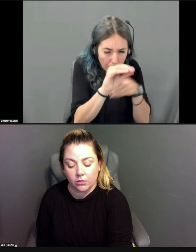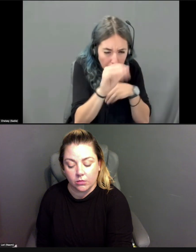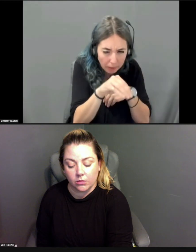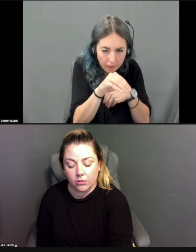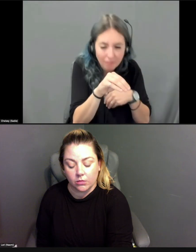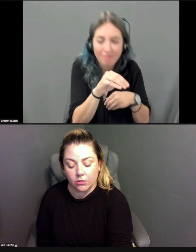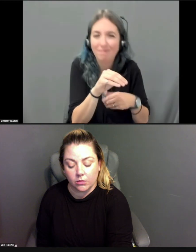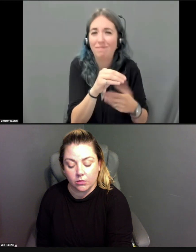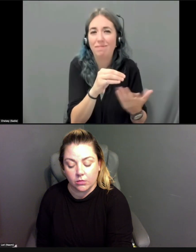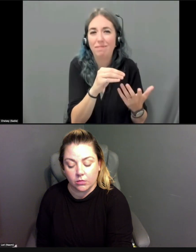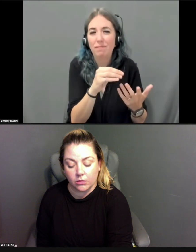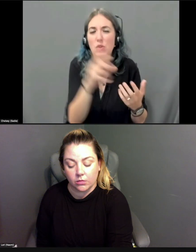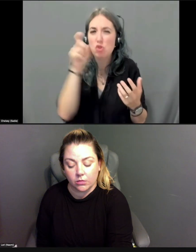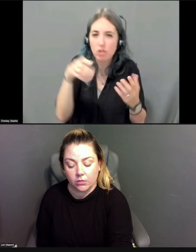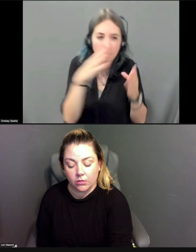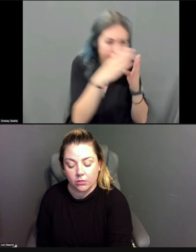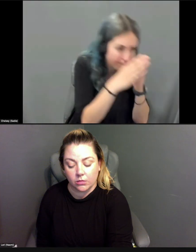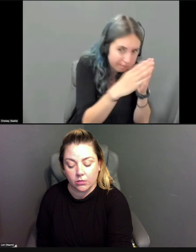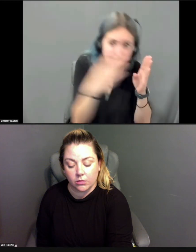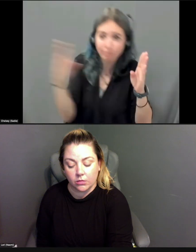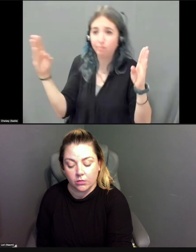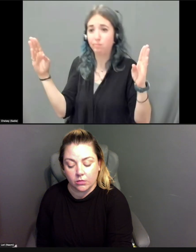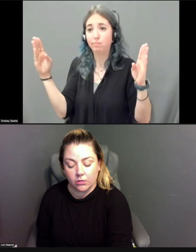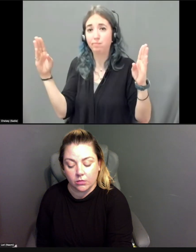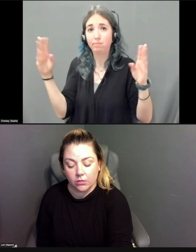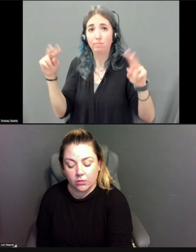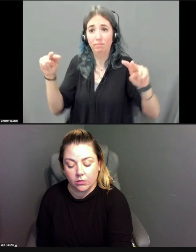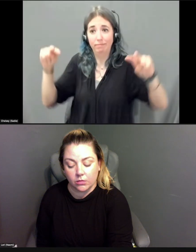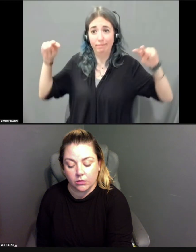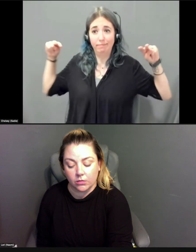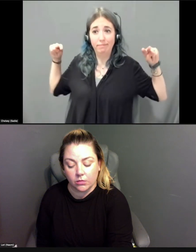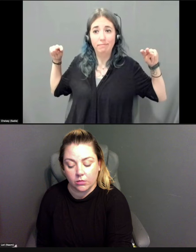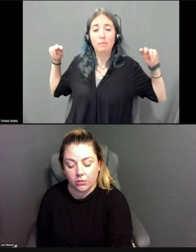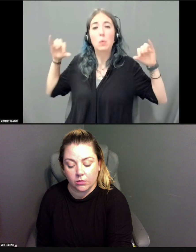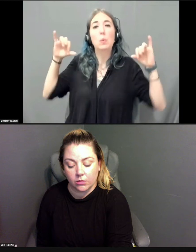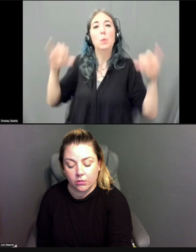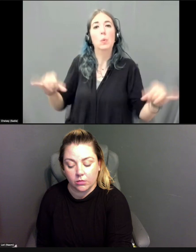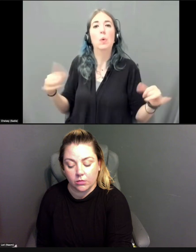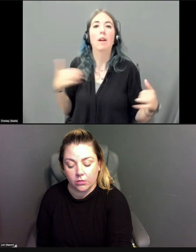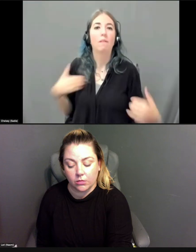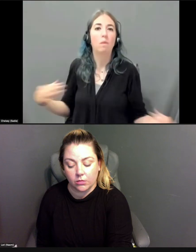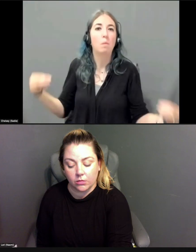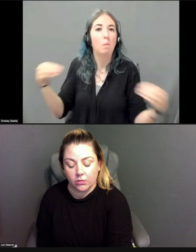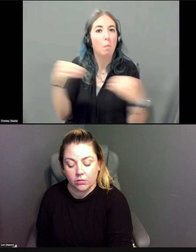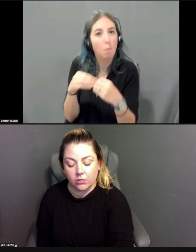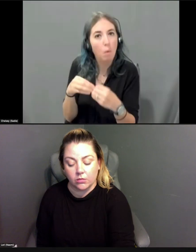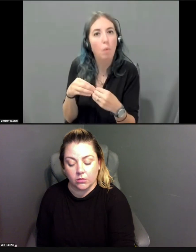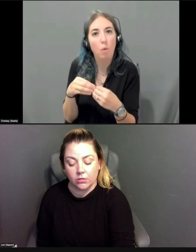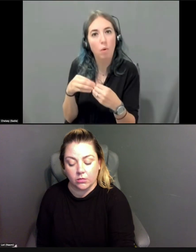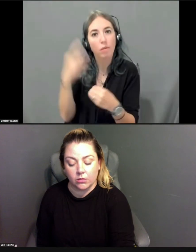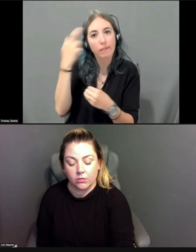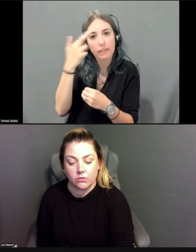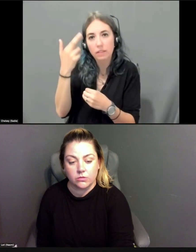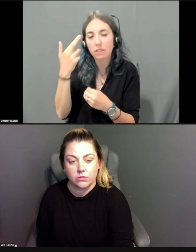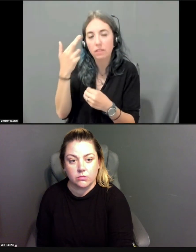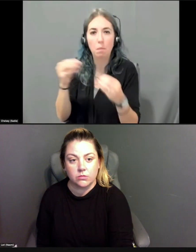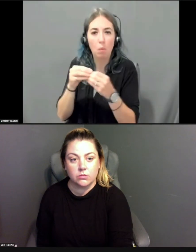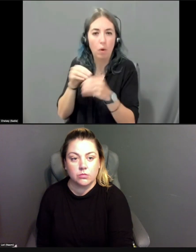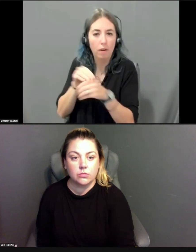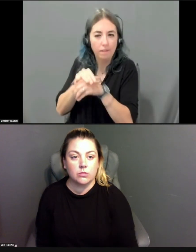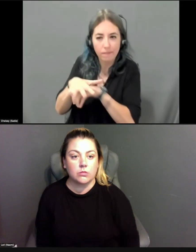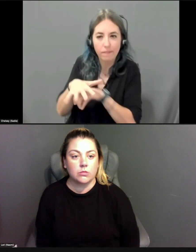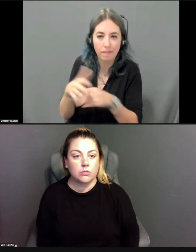these other factors that have so much more effect. Absolutely.